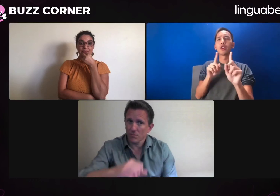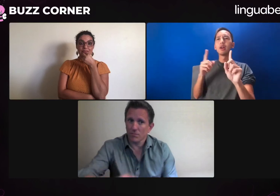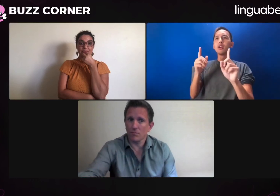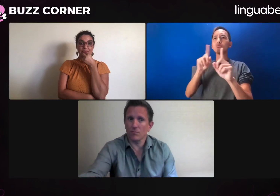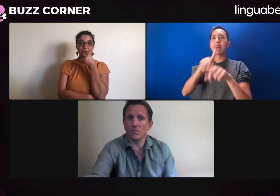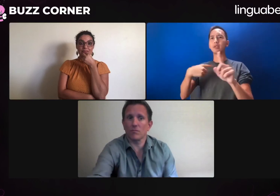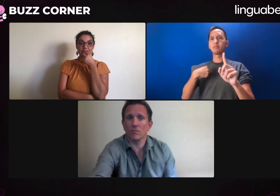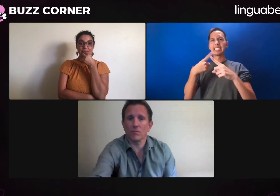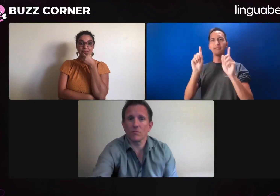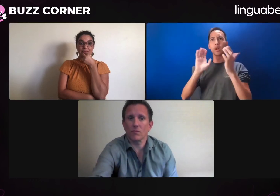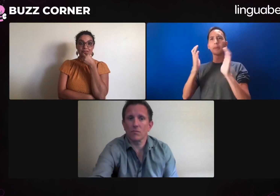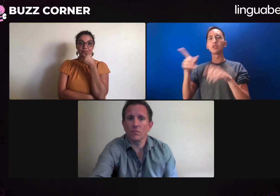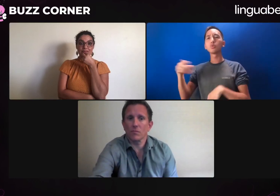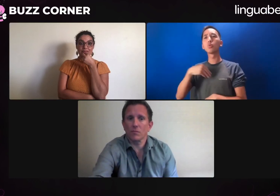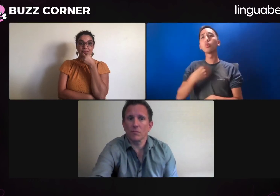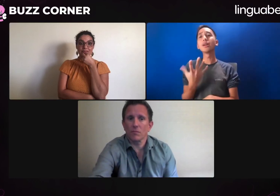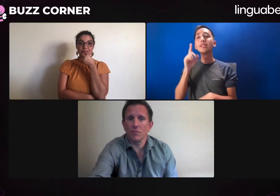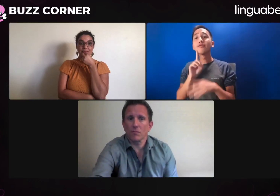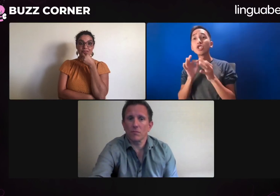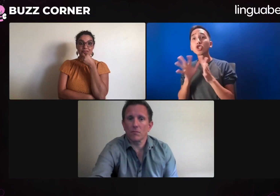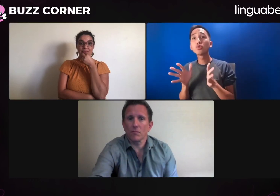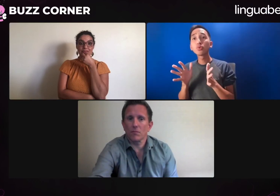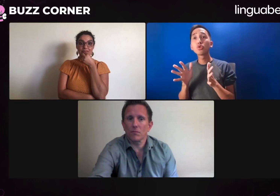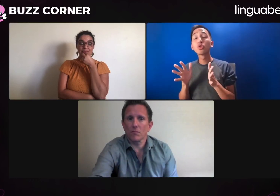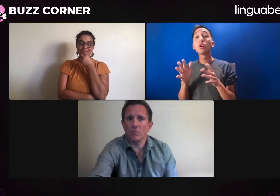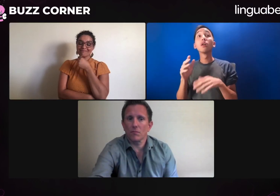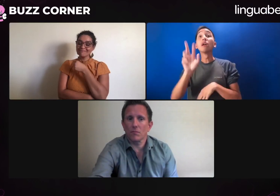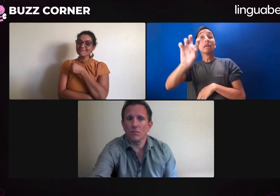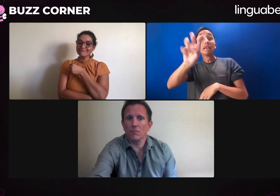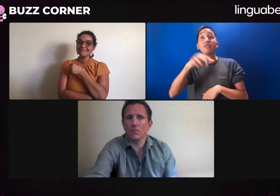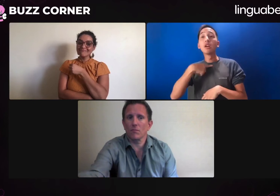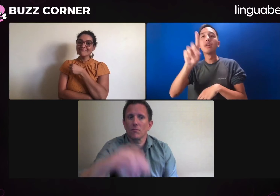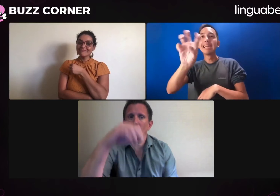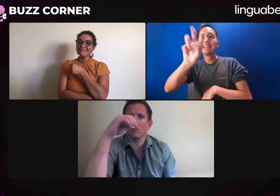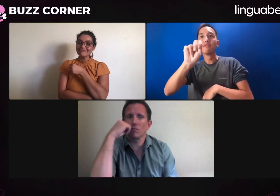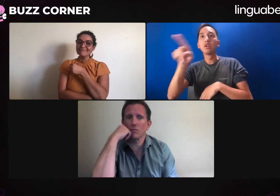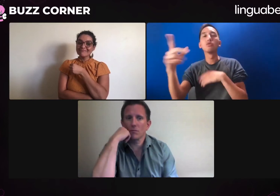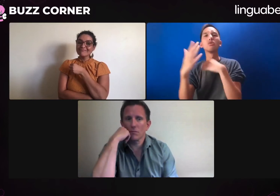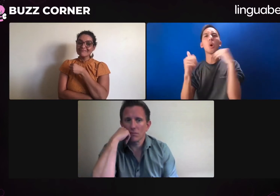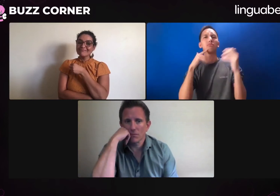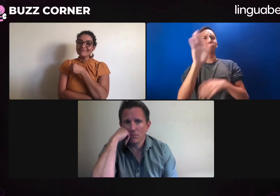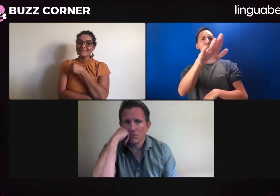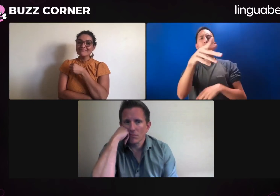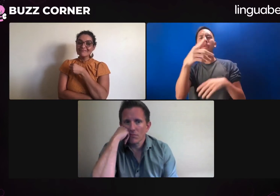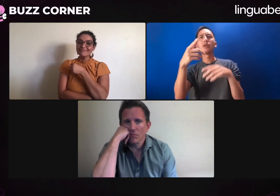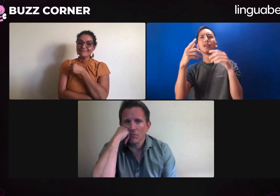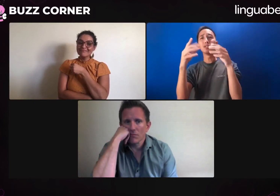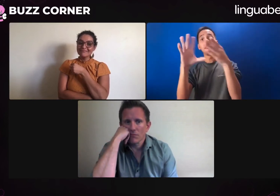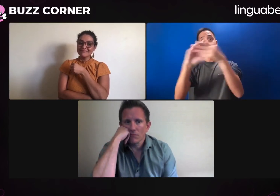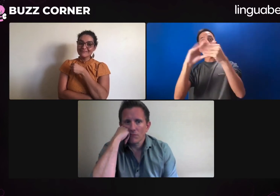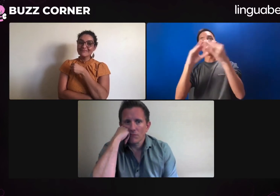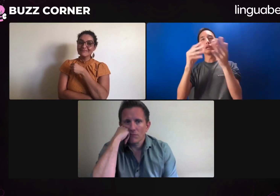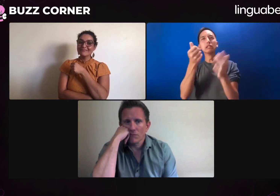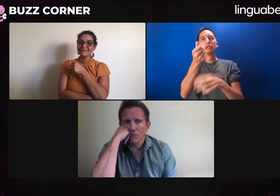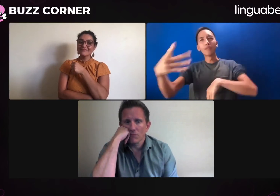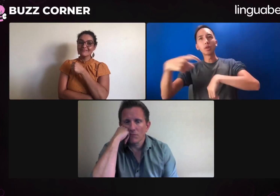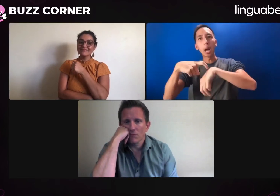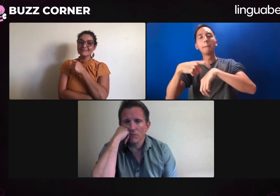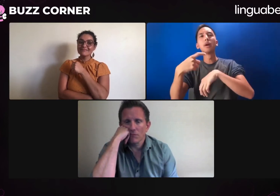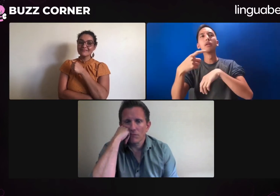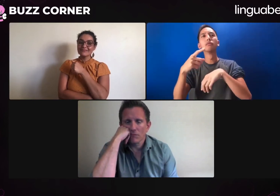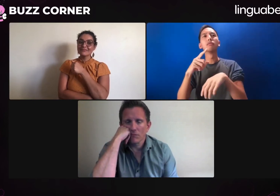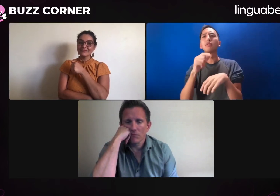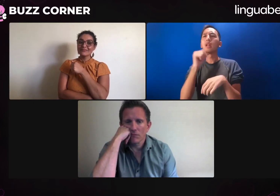though I'm like brown skinned and I'm Khmer, but they treat me differently than a white deaf interpreter. And they might even